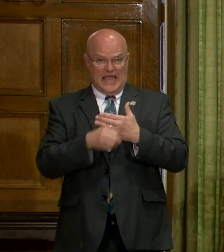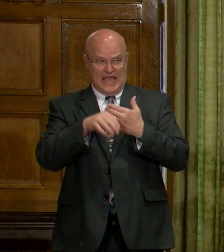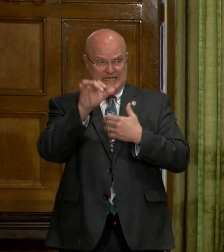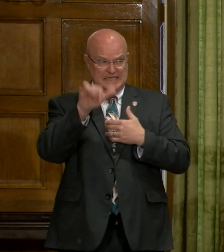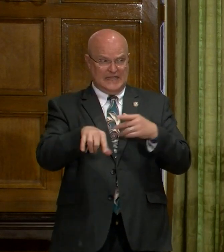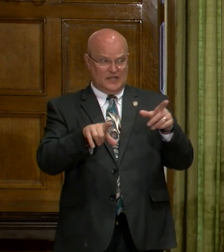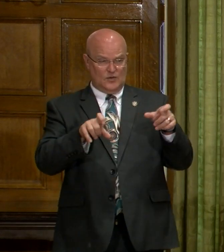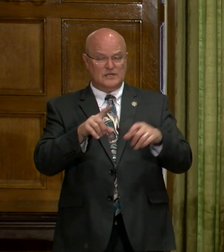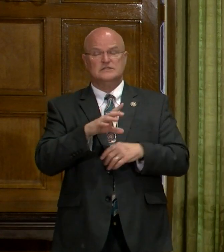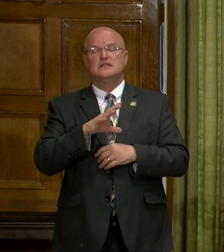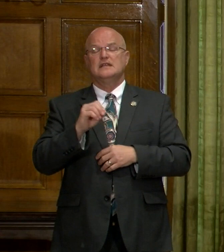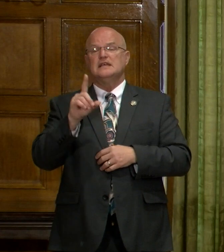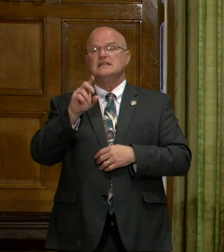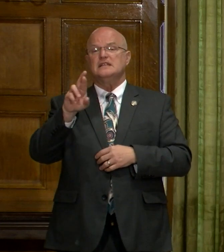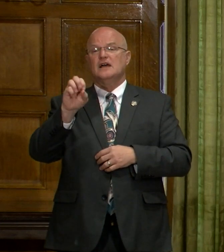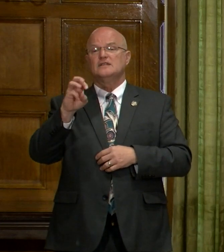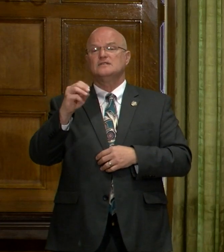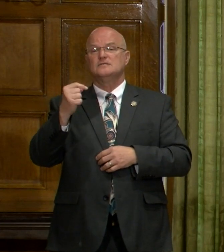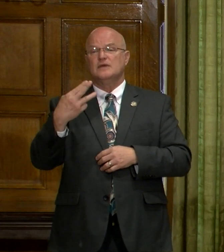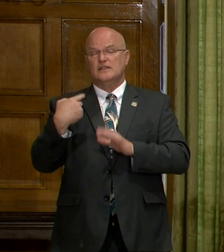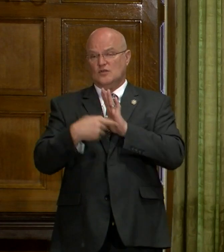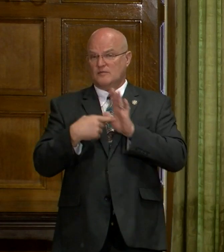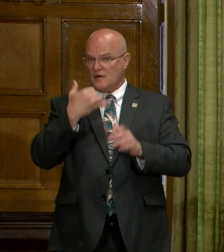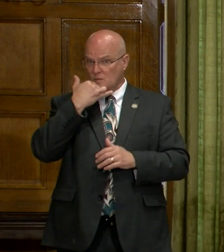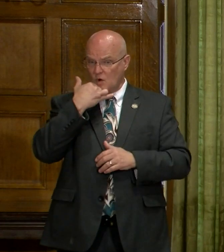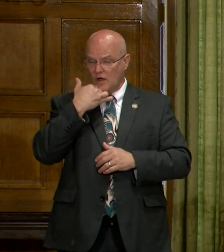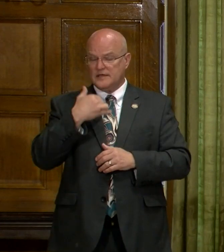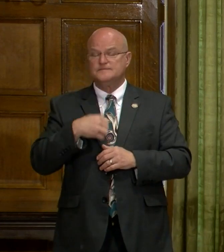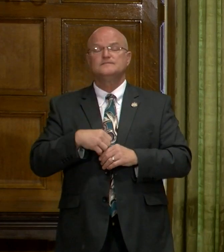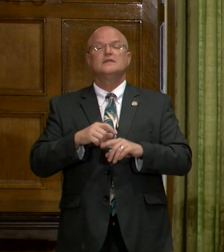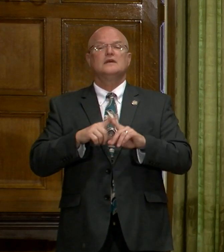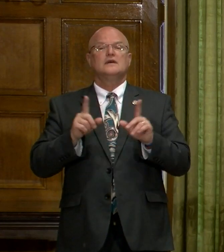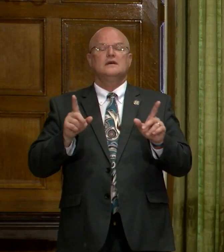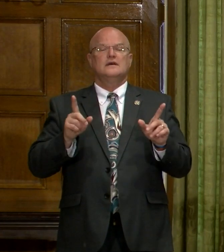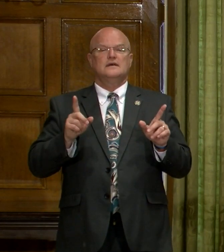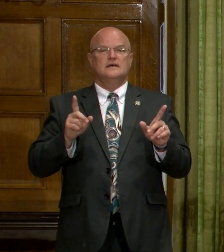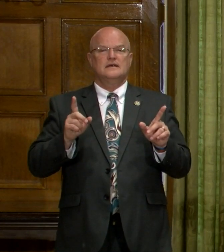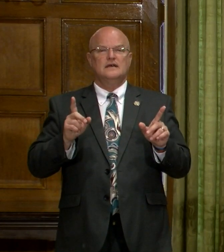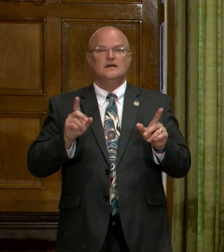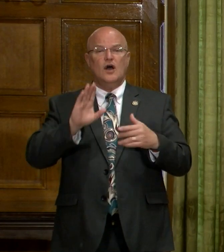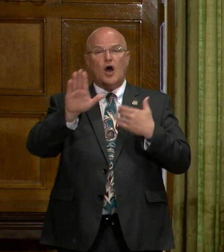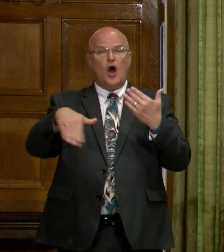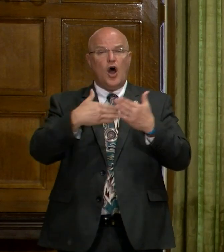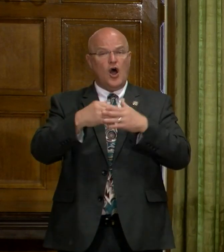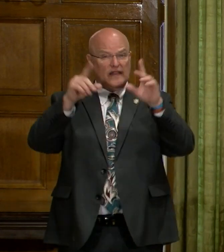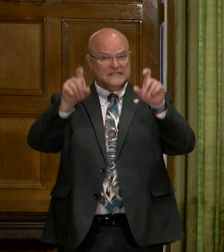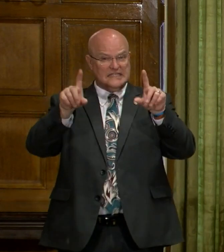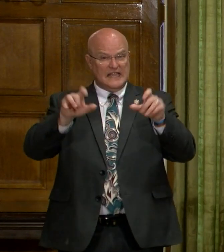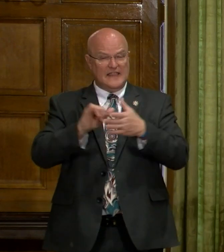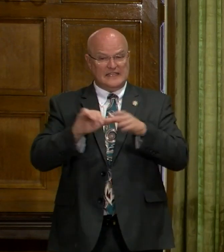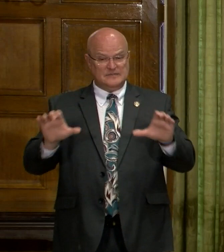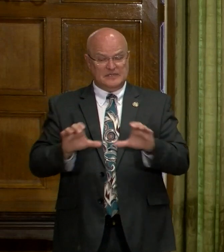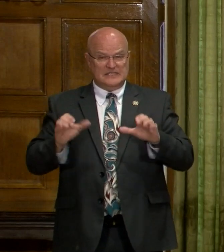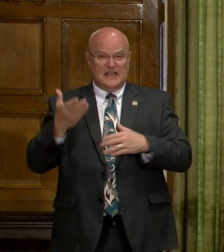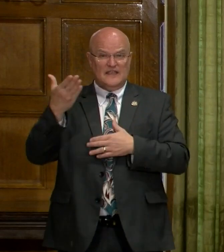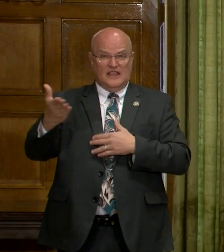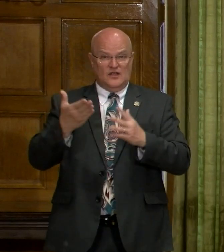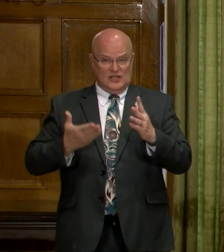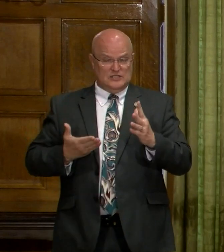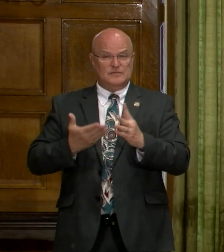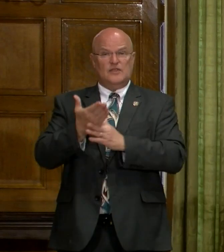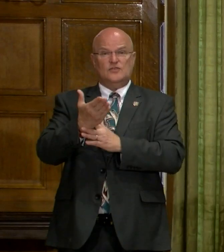to that, and Dr. Smith, you can correct me if I'm in error here, but all of the testing that has been done there has